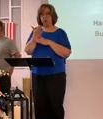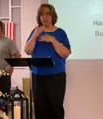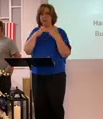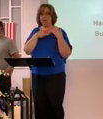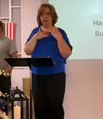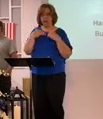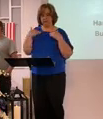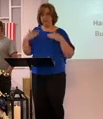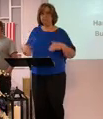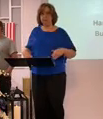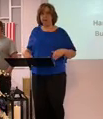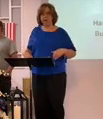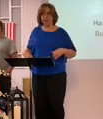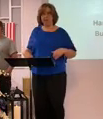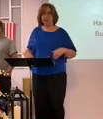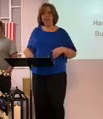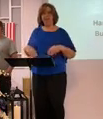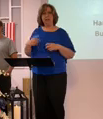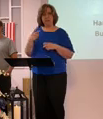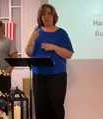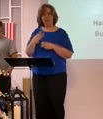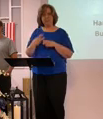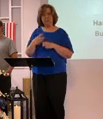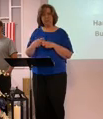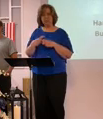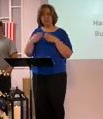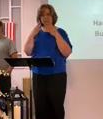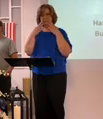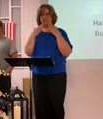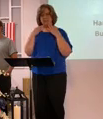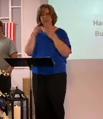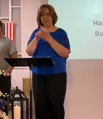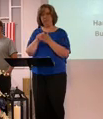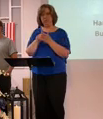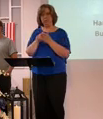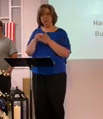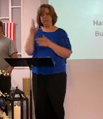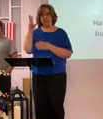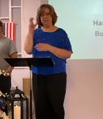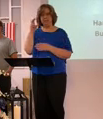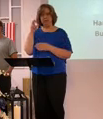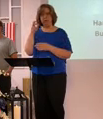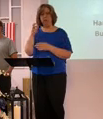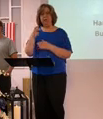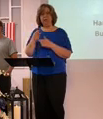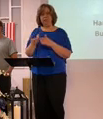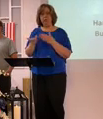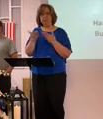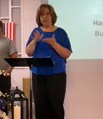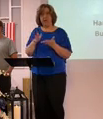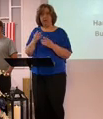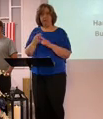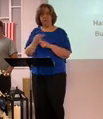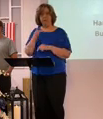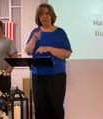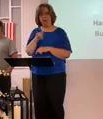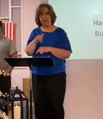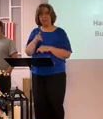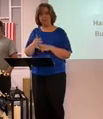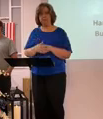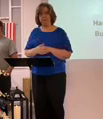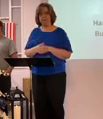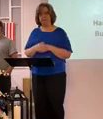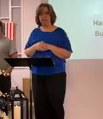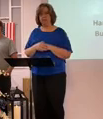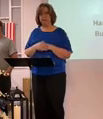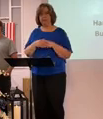That was very sad news to hear. This is it is a fatal disease, or not a disease,